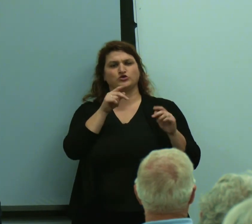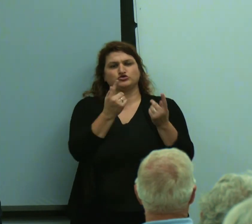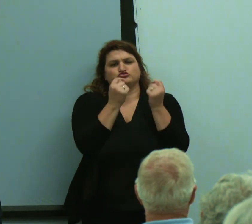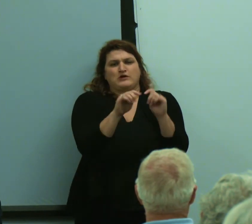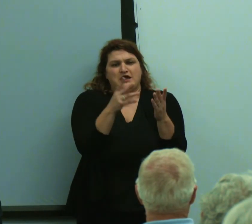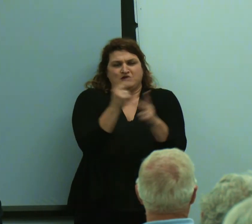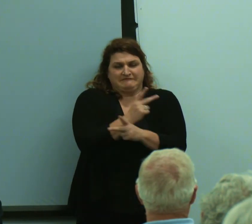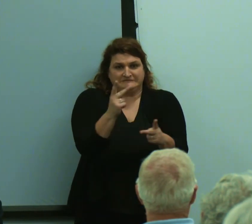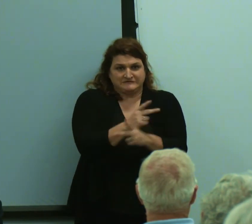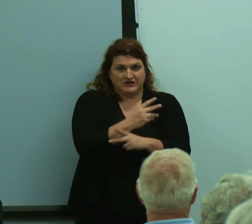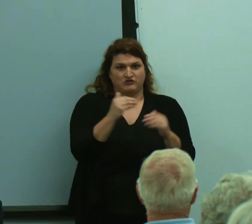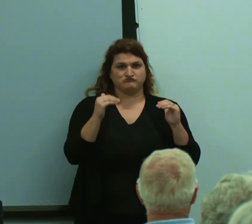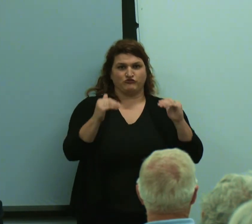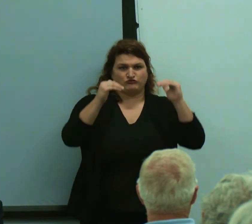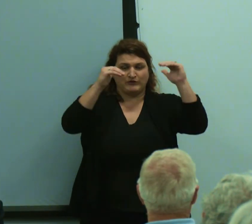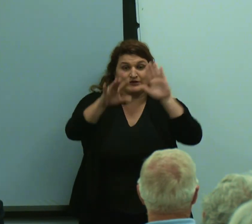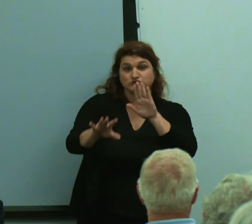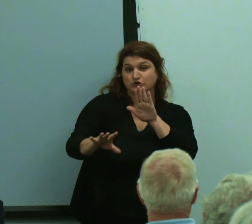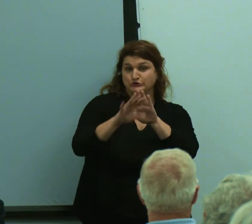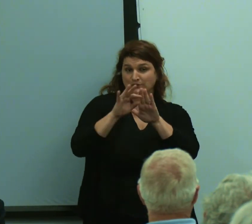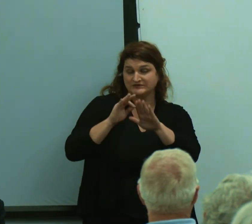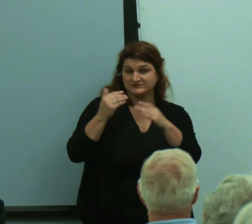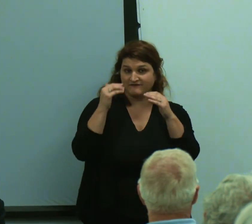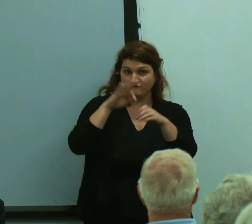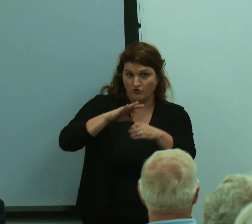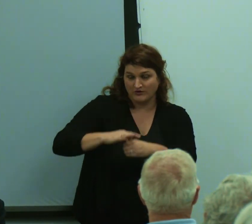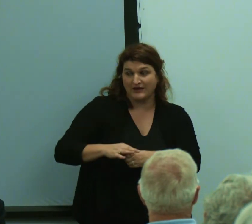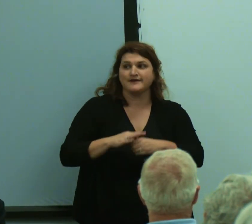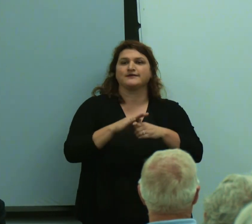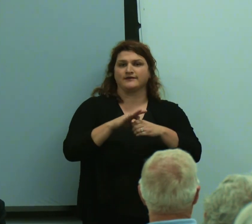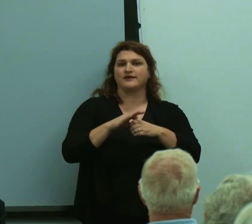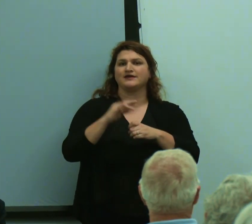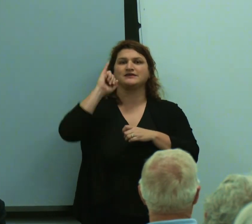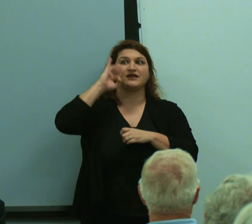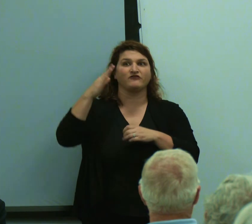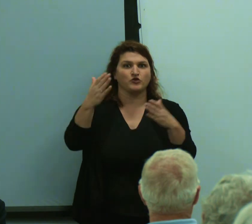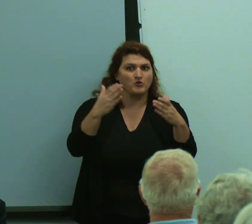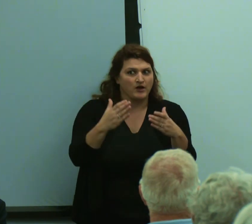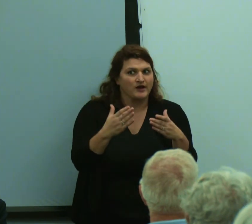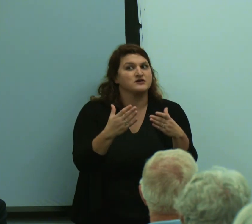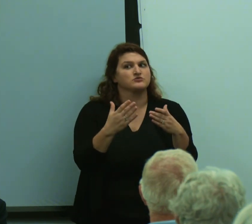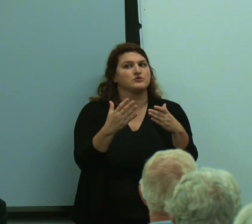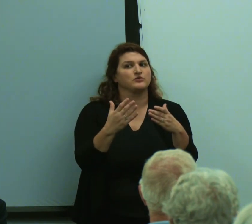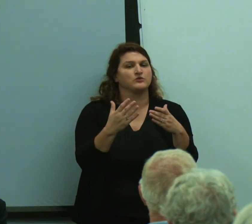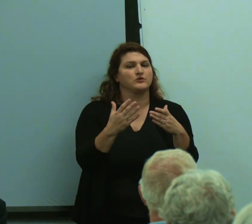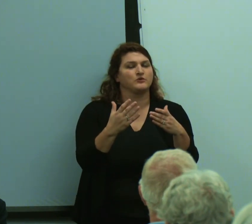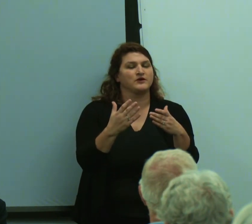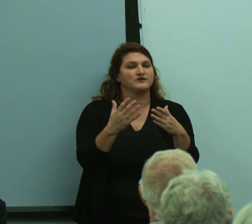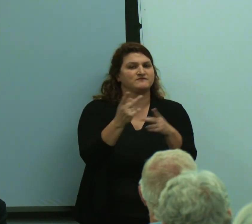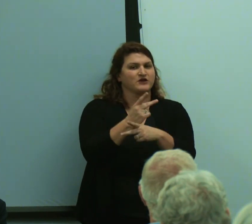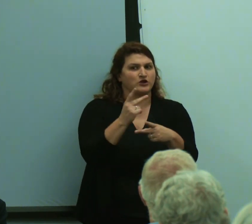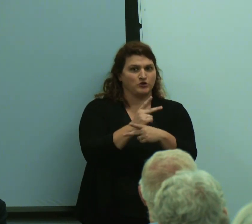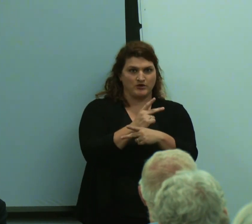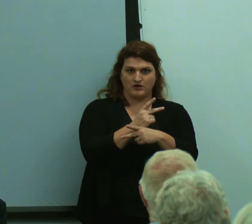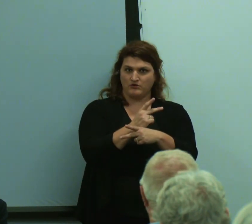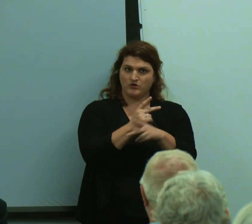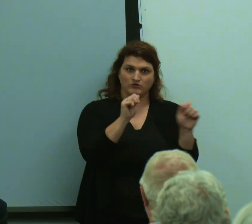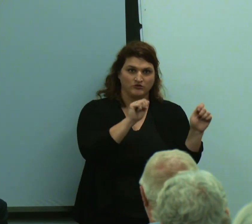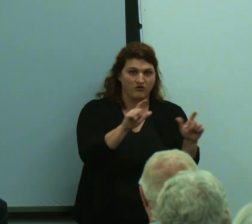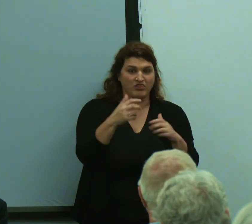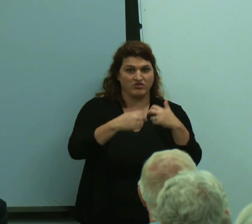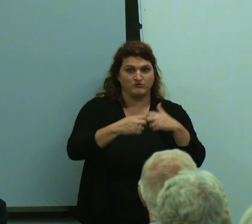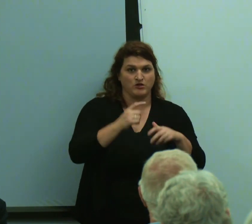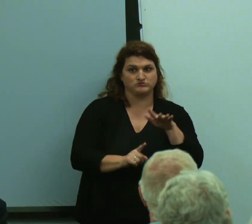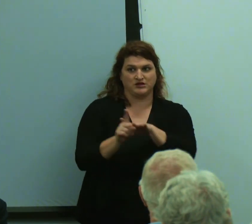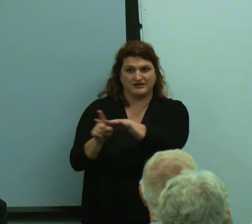that impacted partisanship and extremism in elections, you can look to the elections in Alaska and